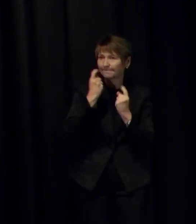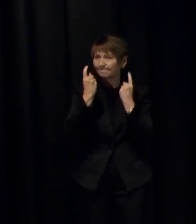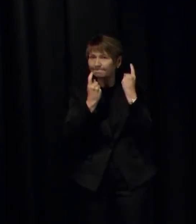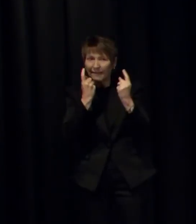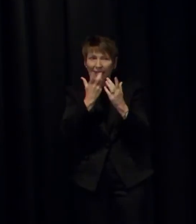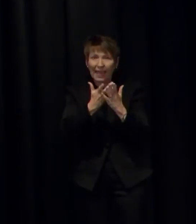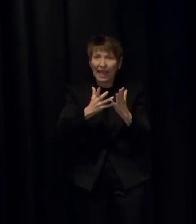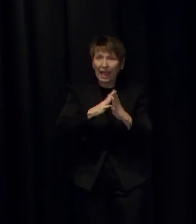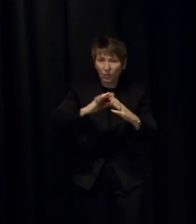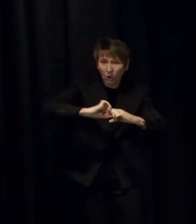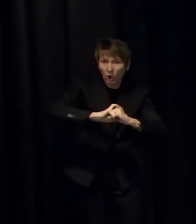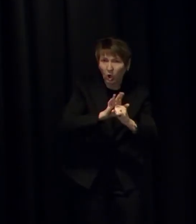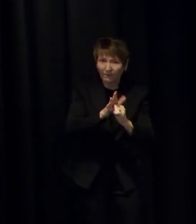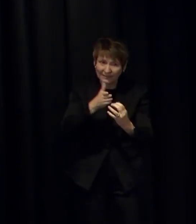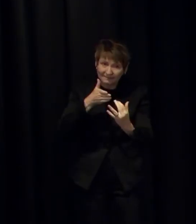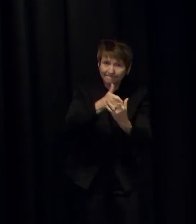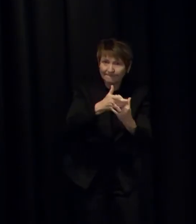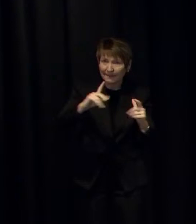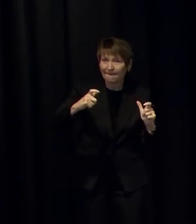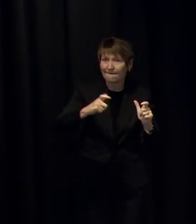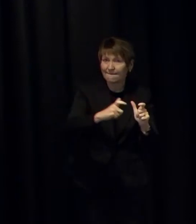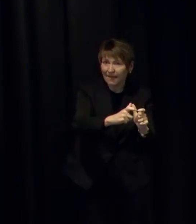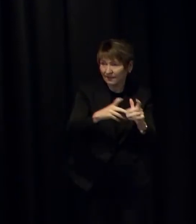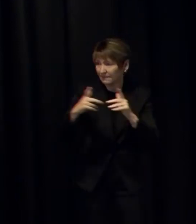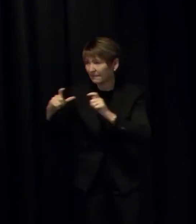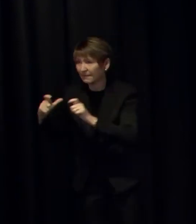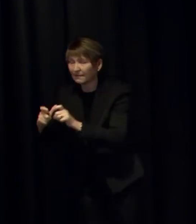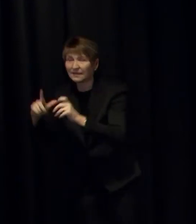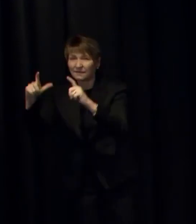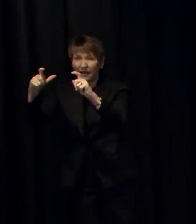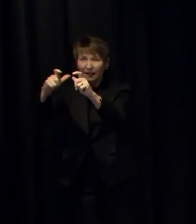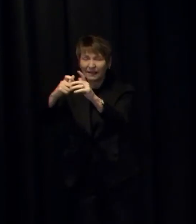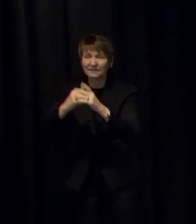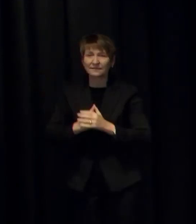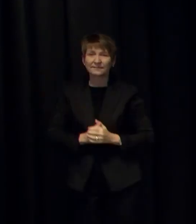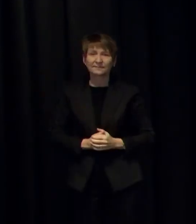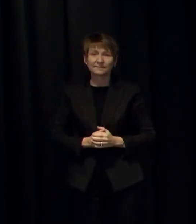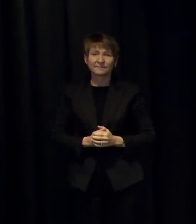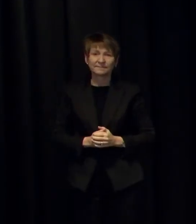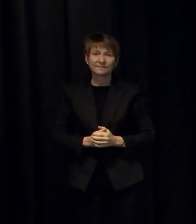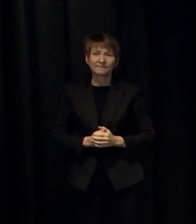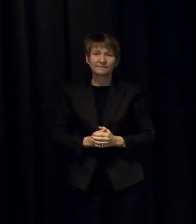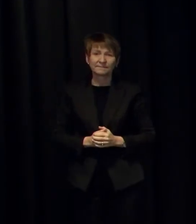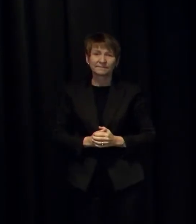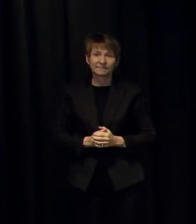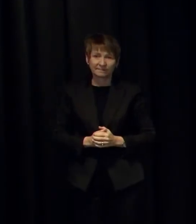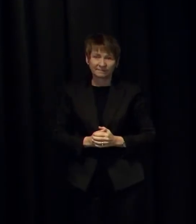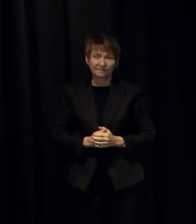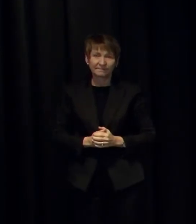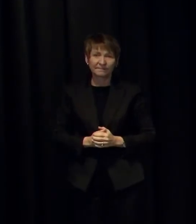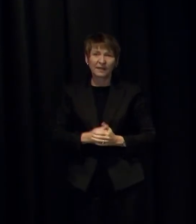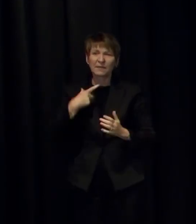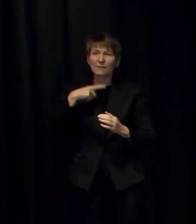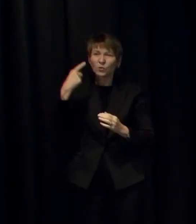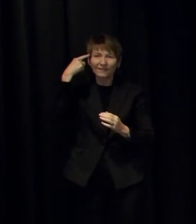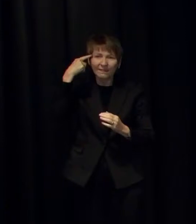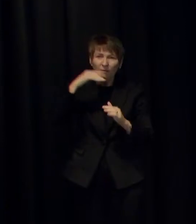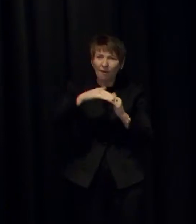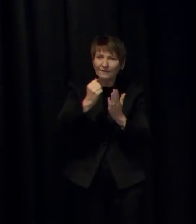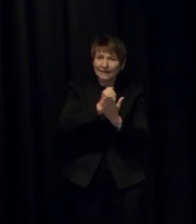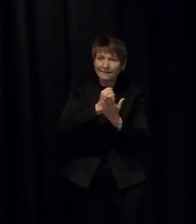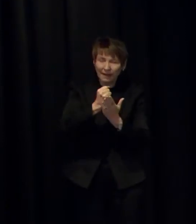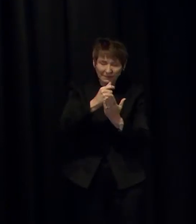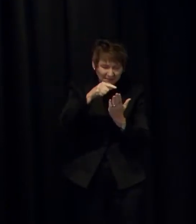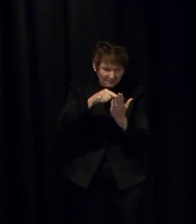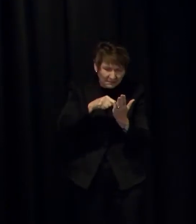It doesn't seem like a lot to go from 90 to 95% first dose or beyond, but as